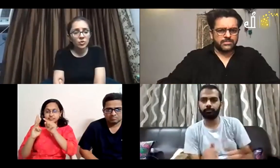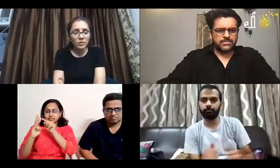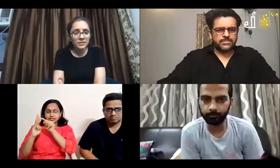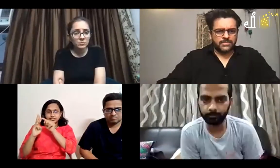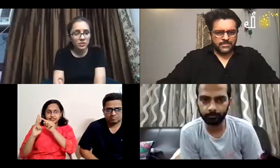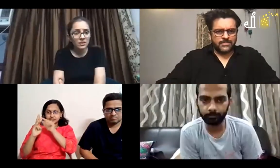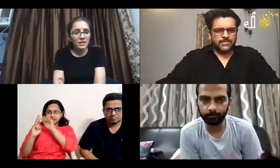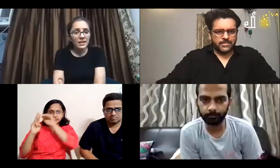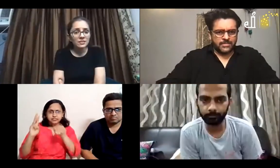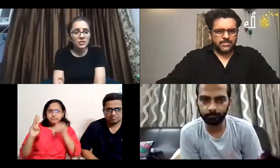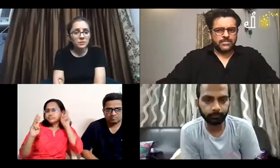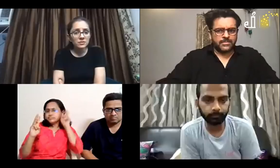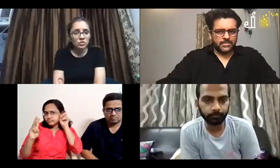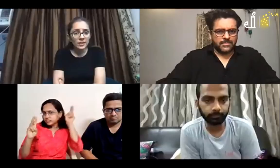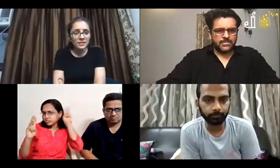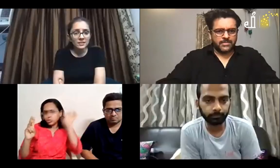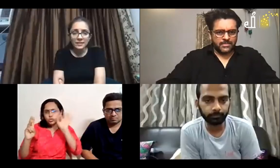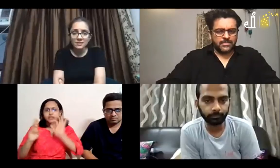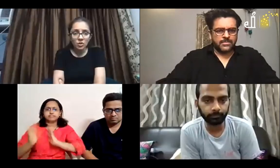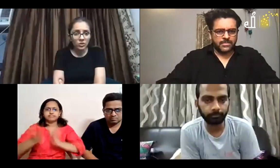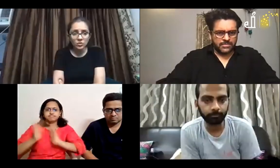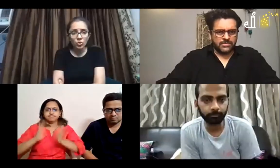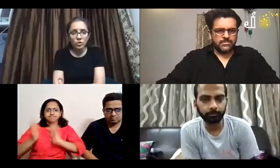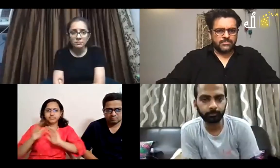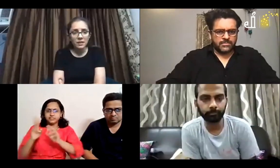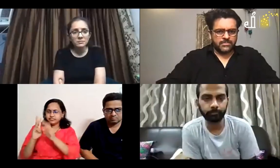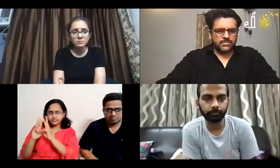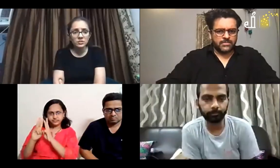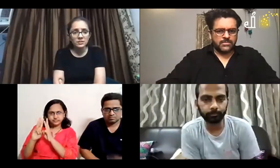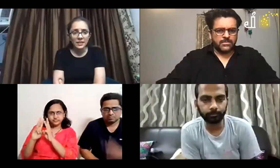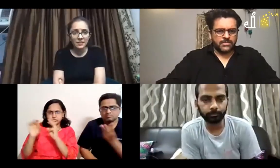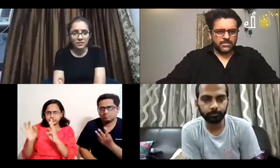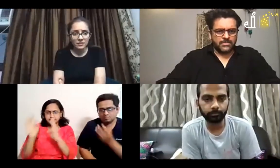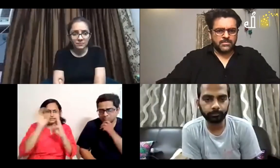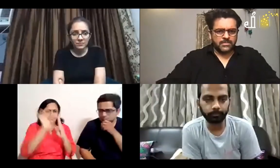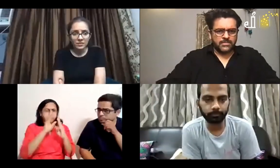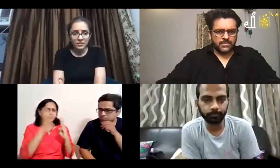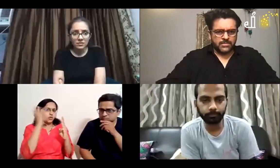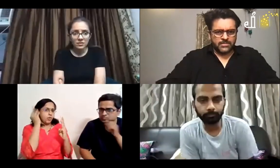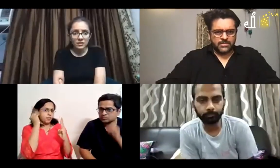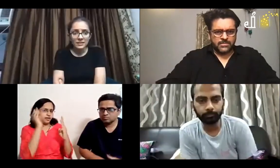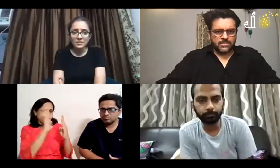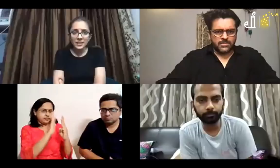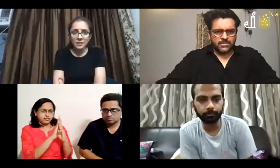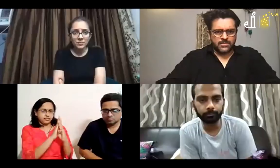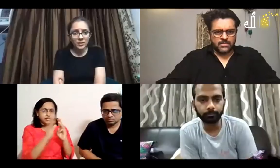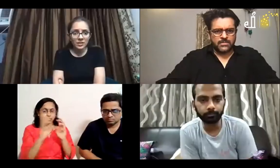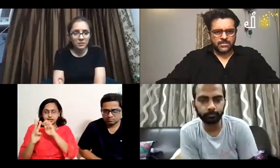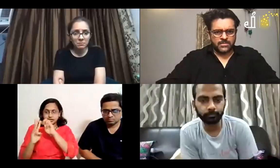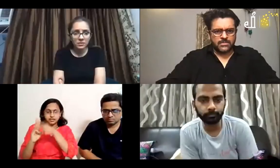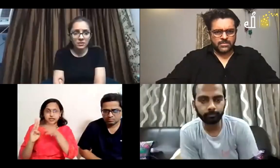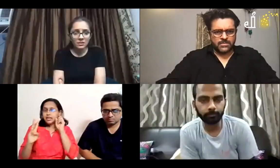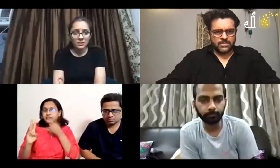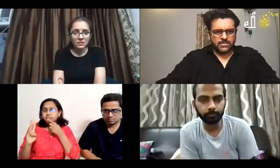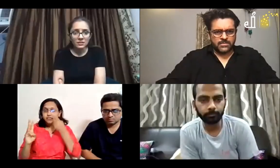yeah, go on please, Prajakta. And the third person's child gets a no cochlear implant, just a signer. And the same hearing